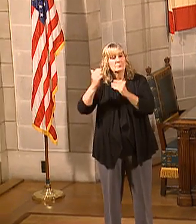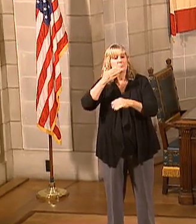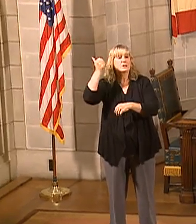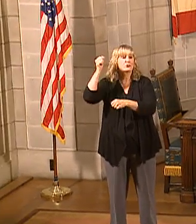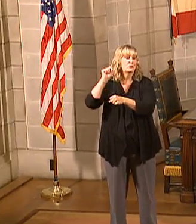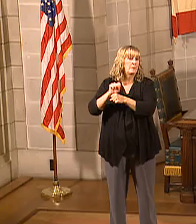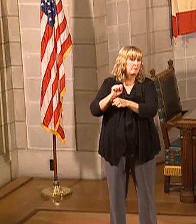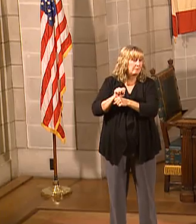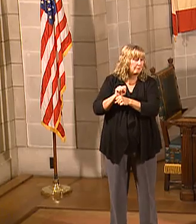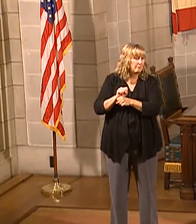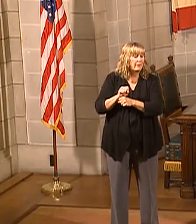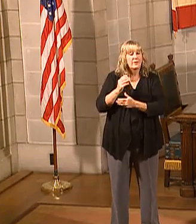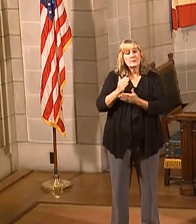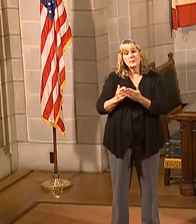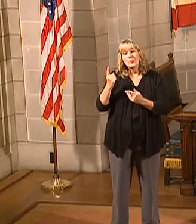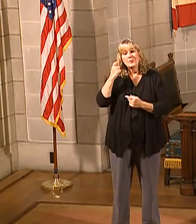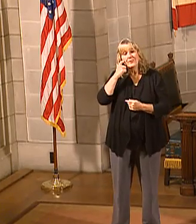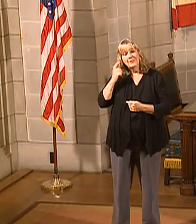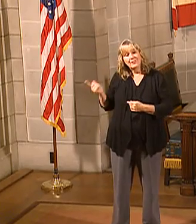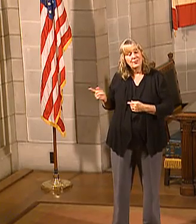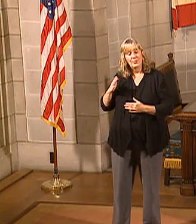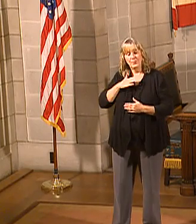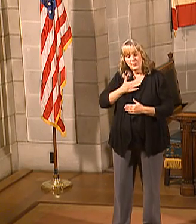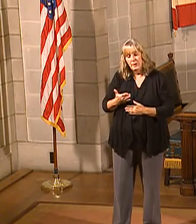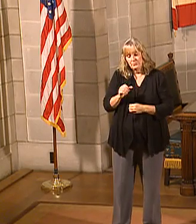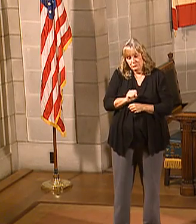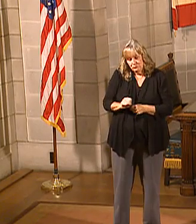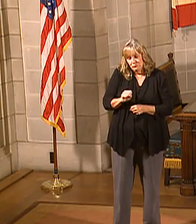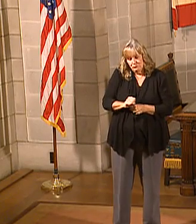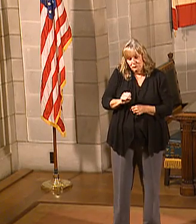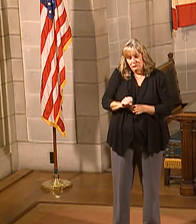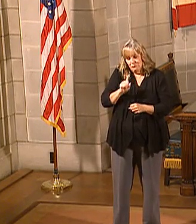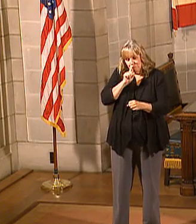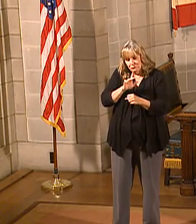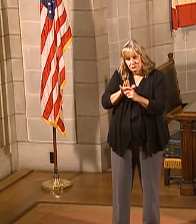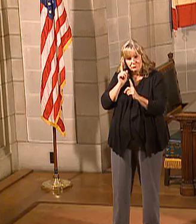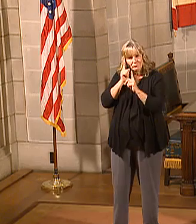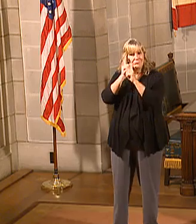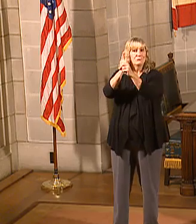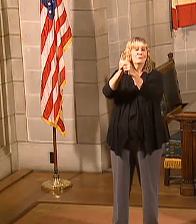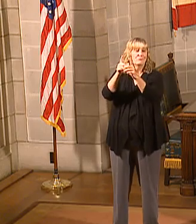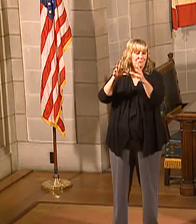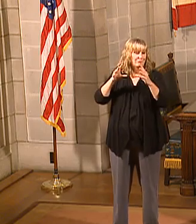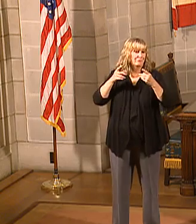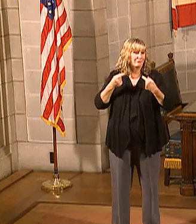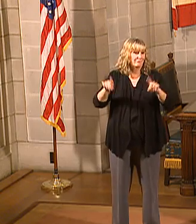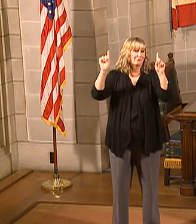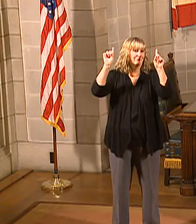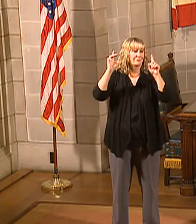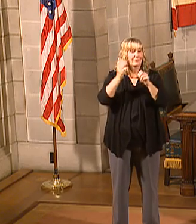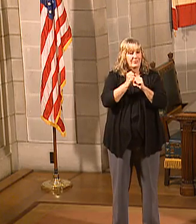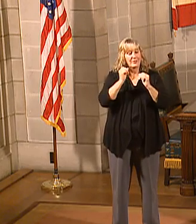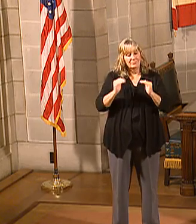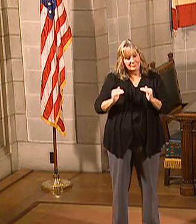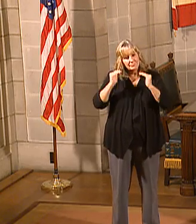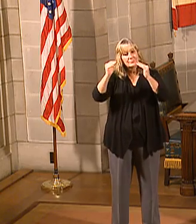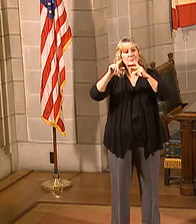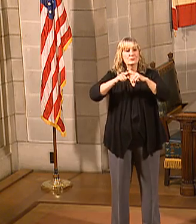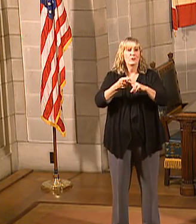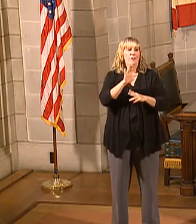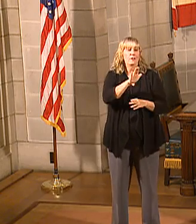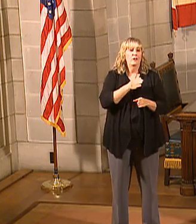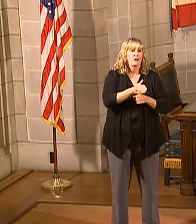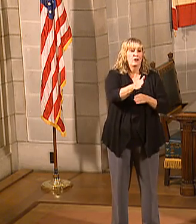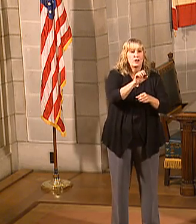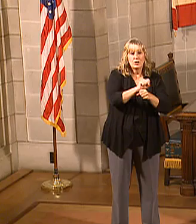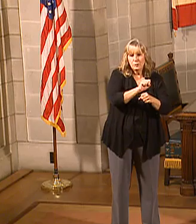see with April, somebody who is just willing to put the work in and be dedicated can really get a next start on their career. And